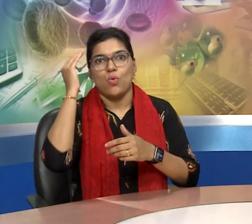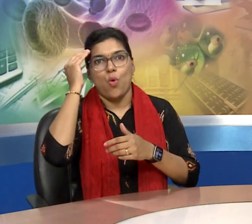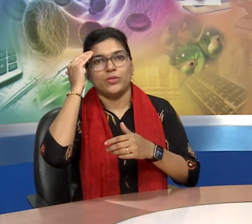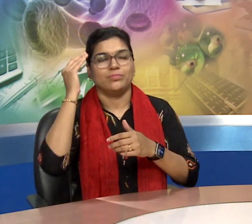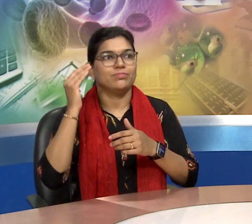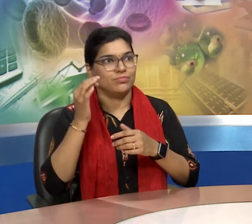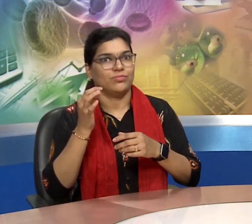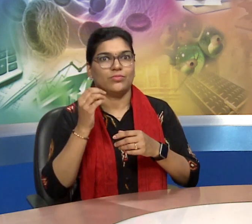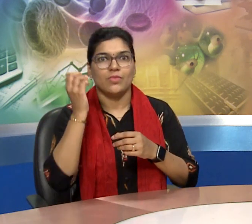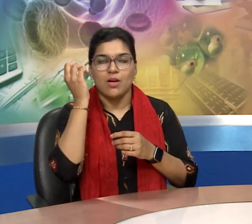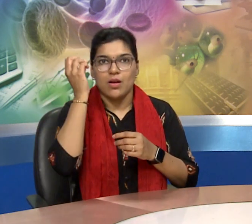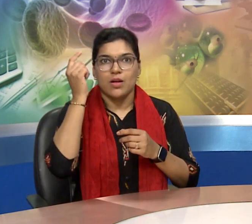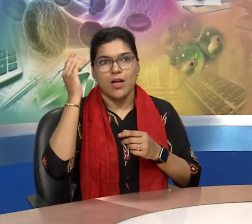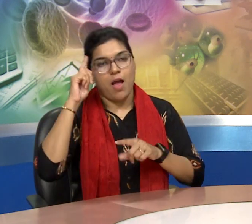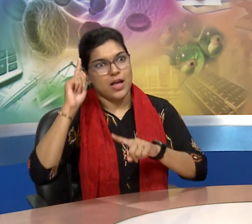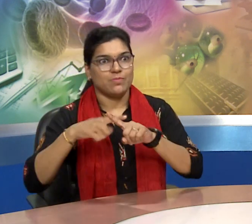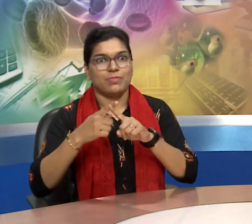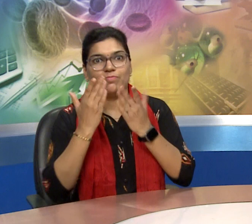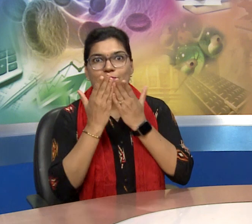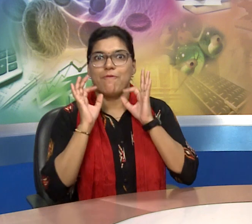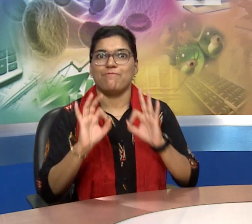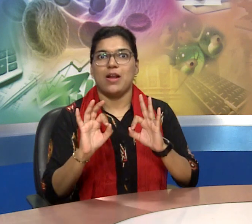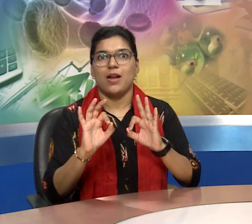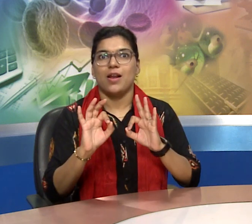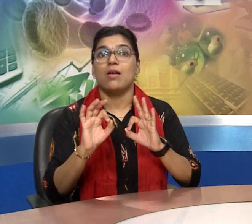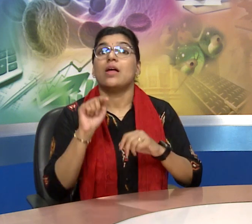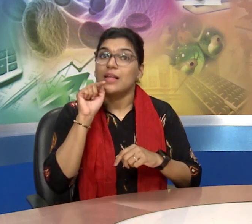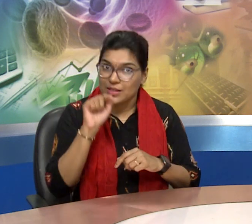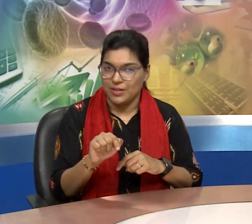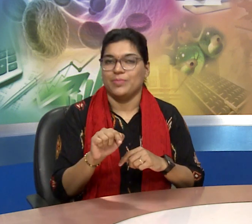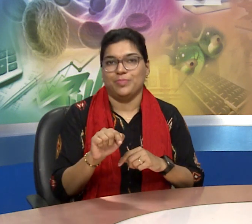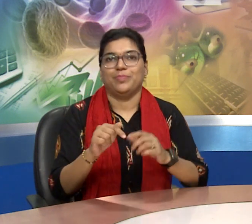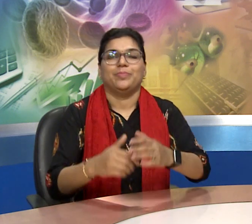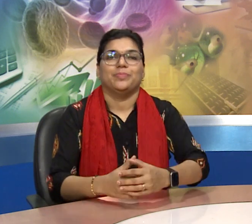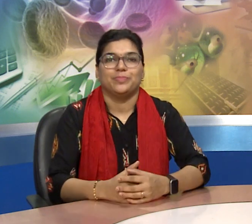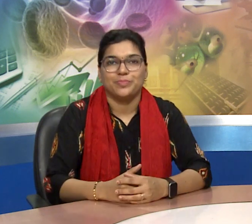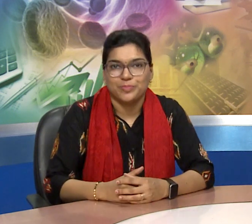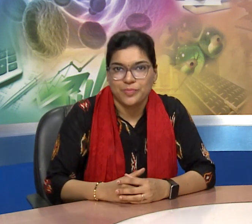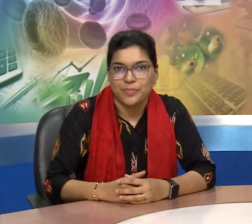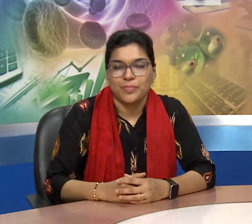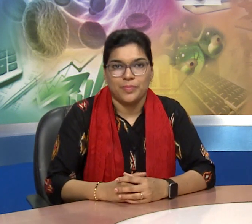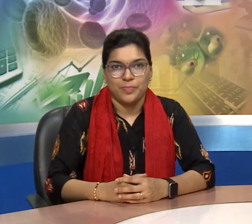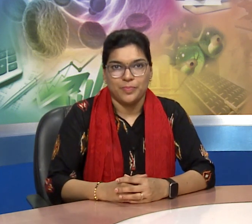which is used for educating the mass or educating the community.